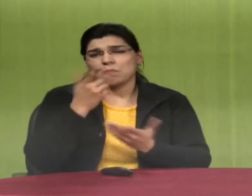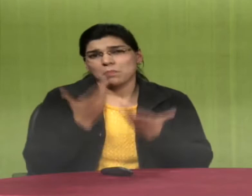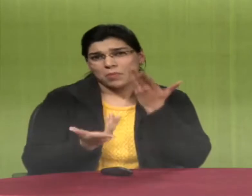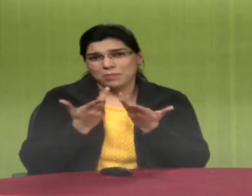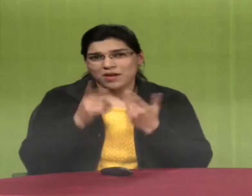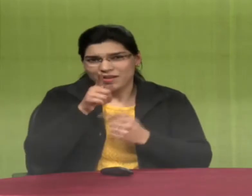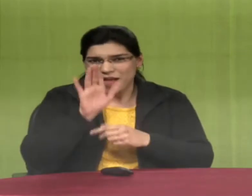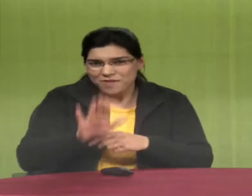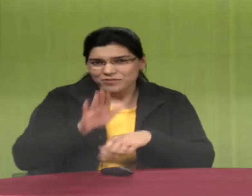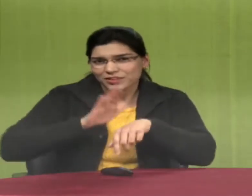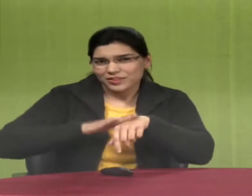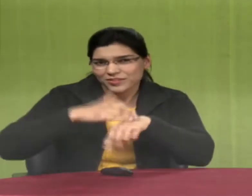choice?